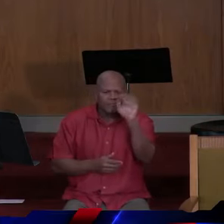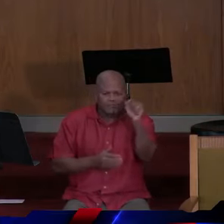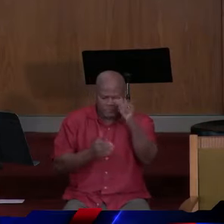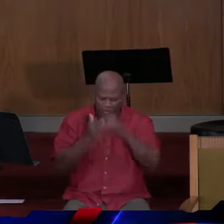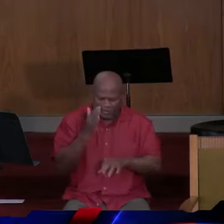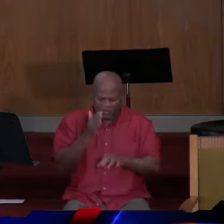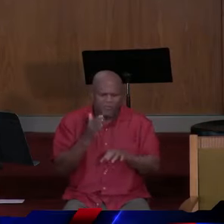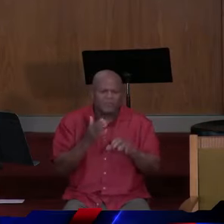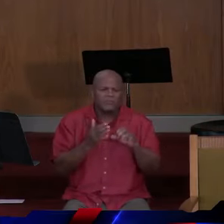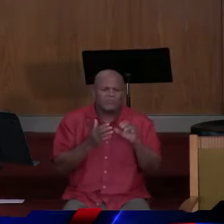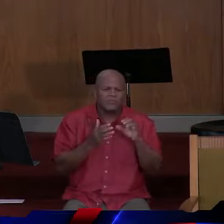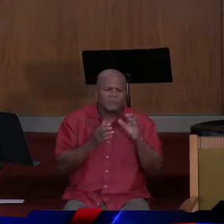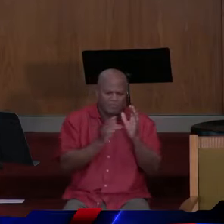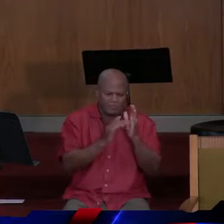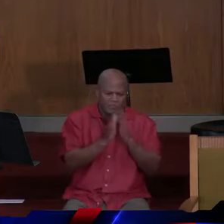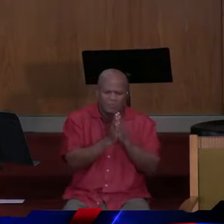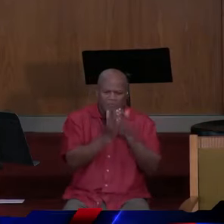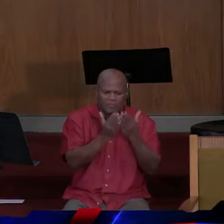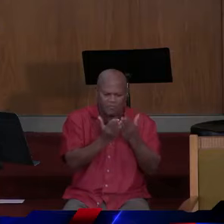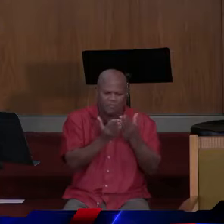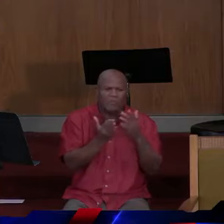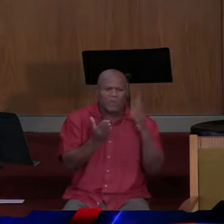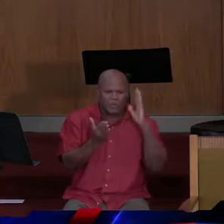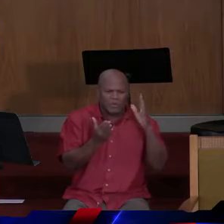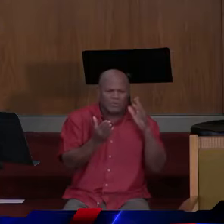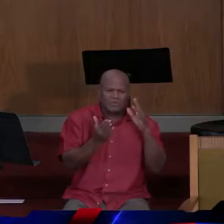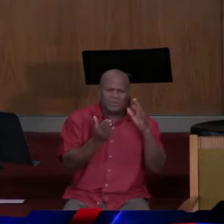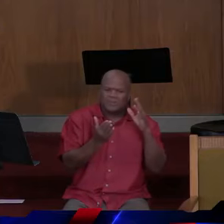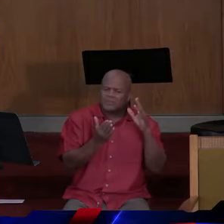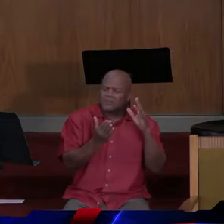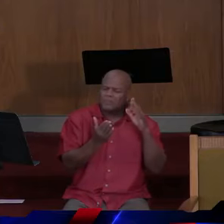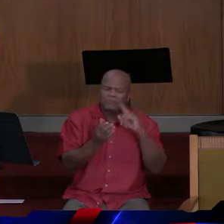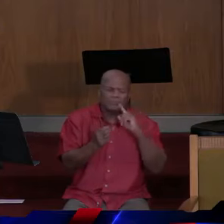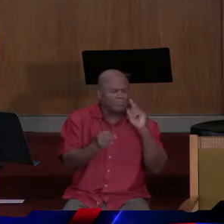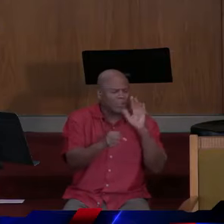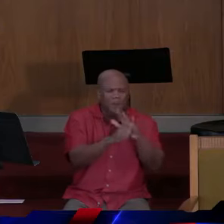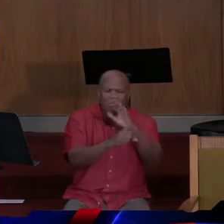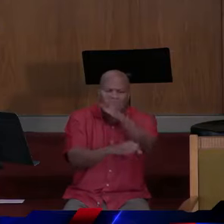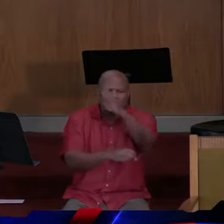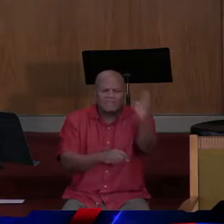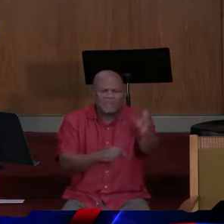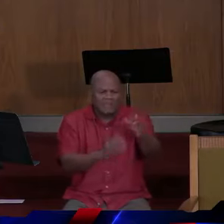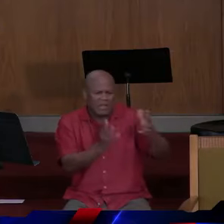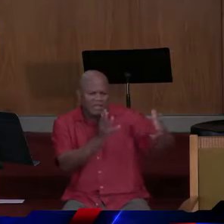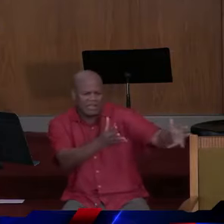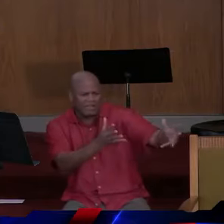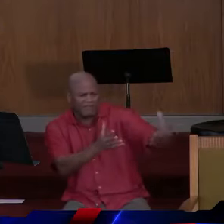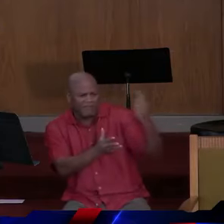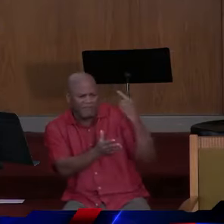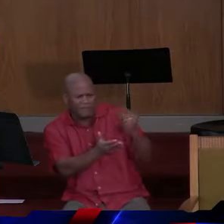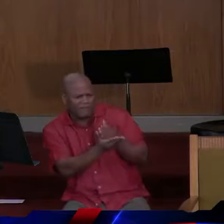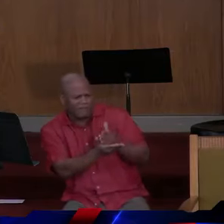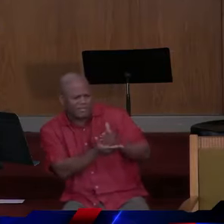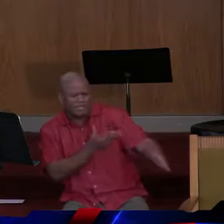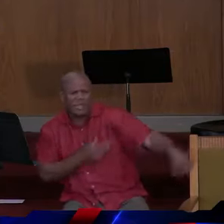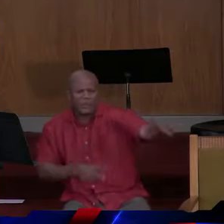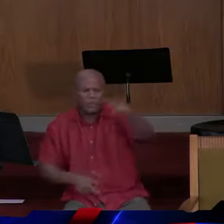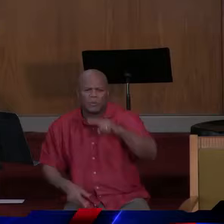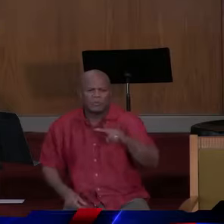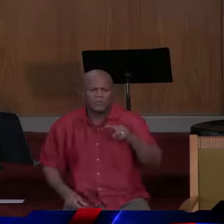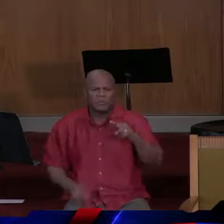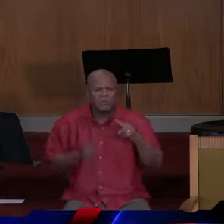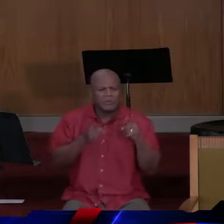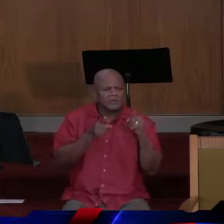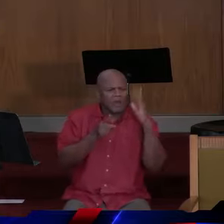God. Look what he said. And I promise never to leave you nor forsake you.